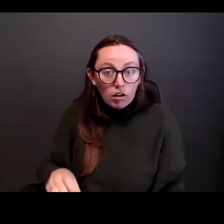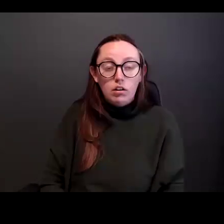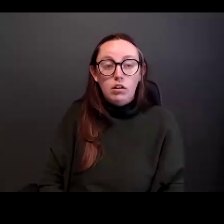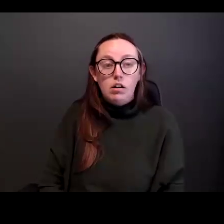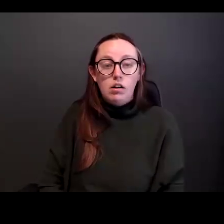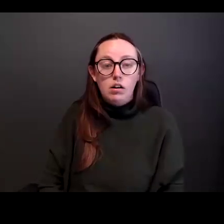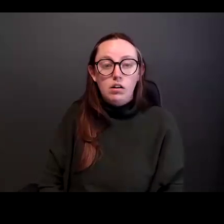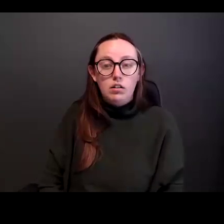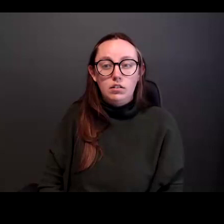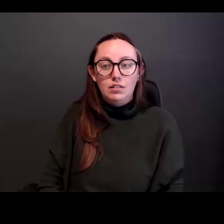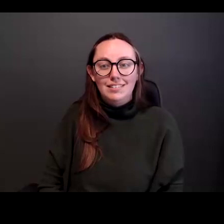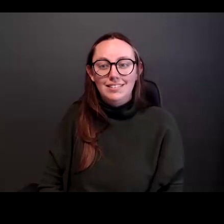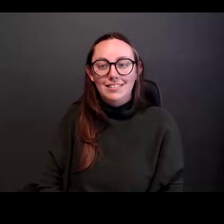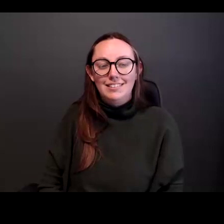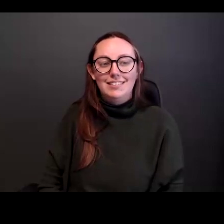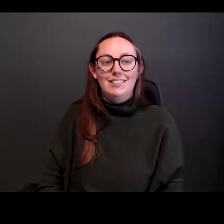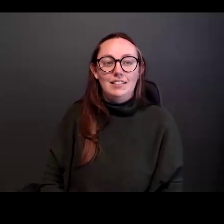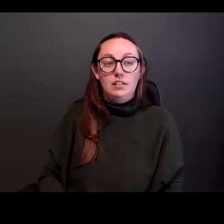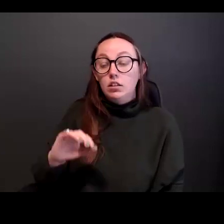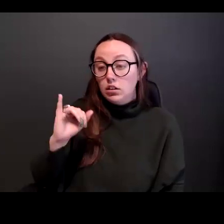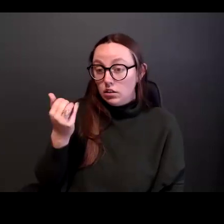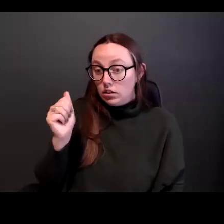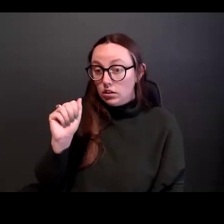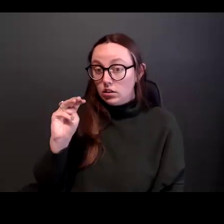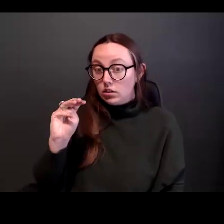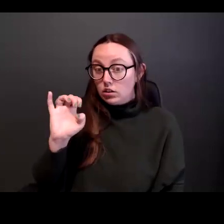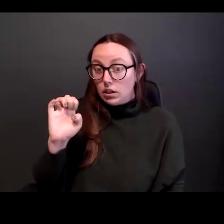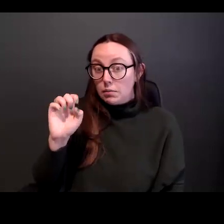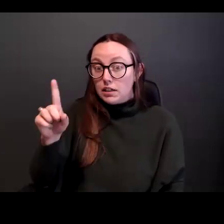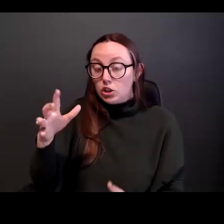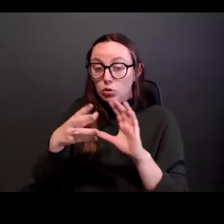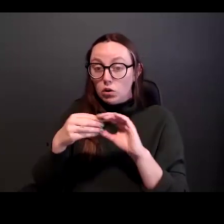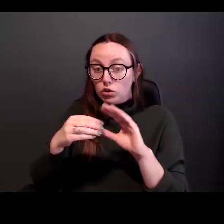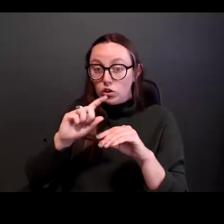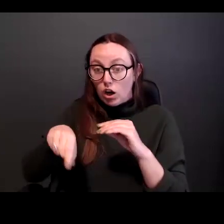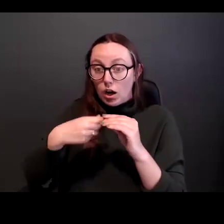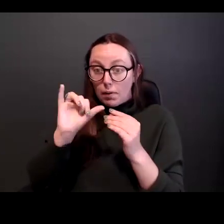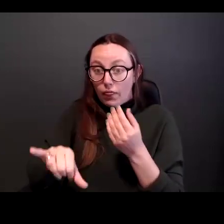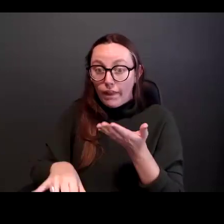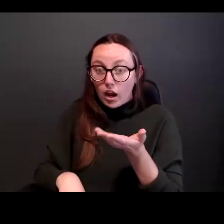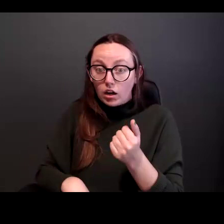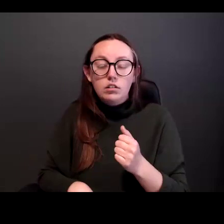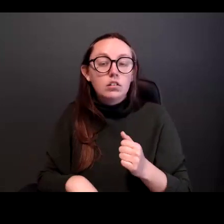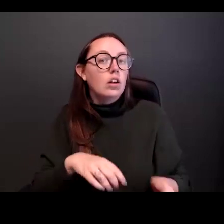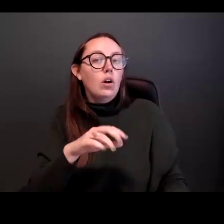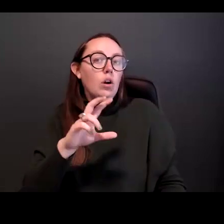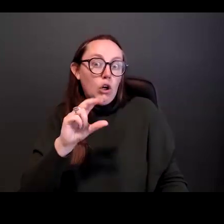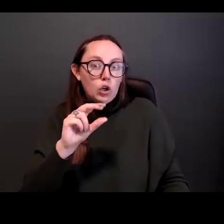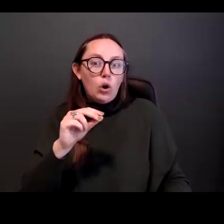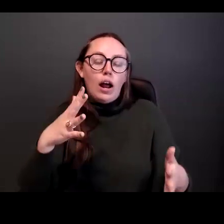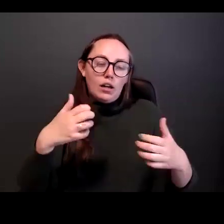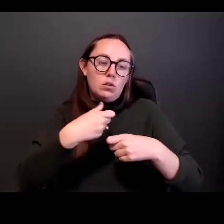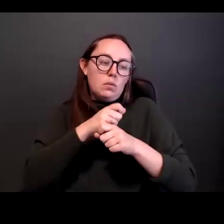Oh, Jamie's out of there. Jamie, did you want to speak on that, or? Oh, no, I'm just making sure that people know, whether